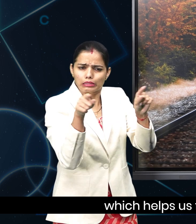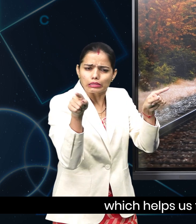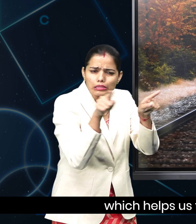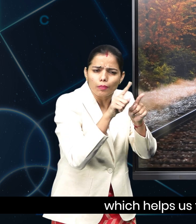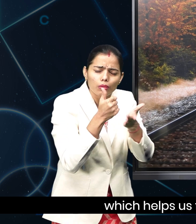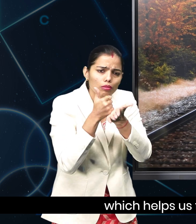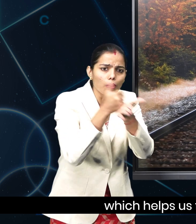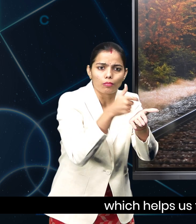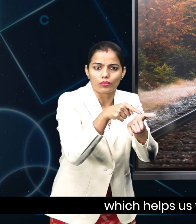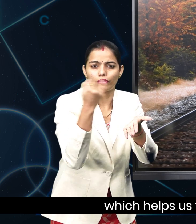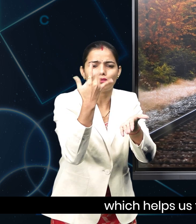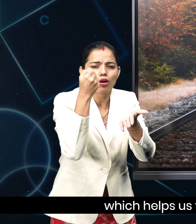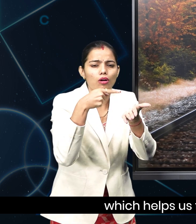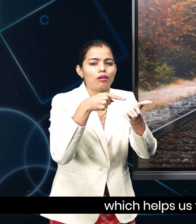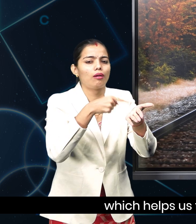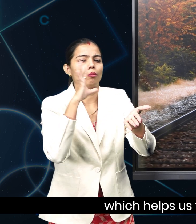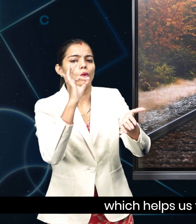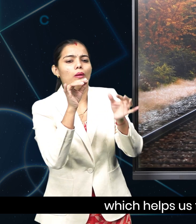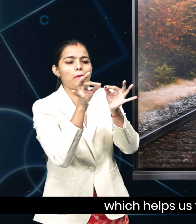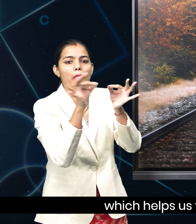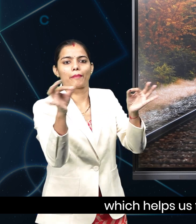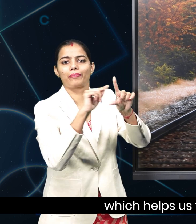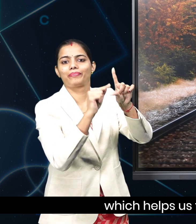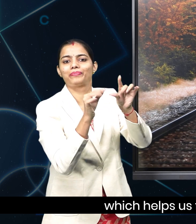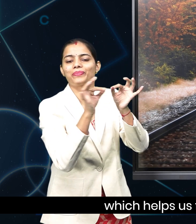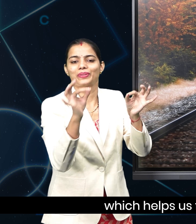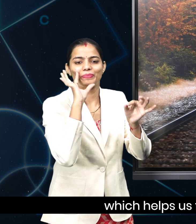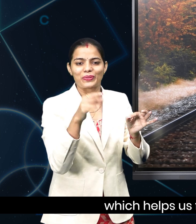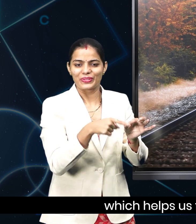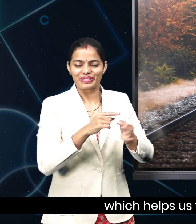us find the exact size of an angle.